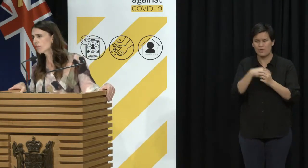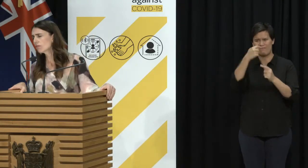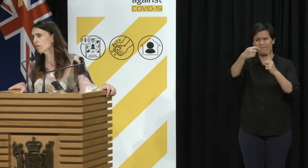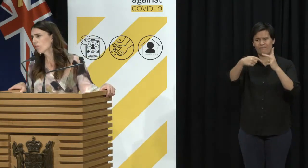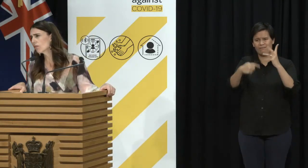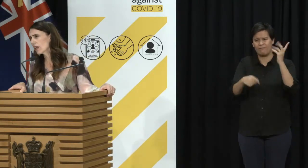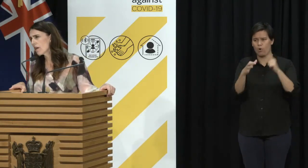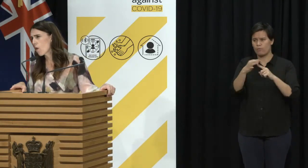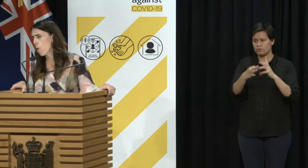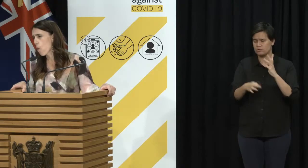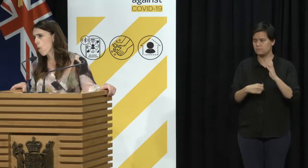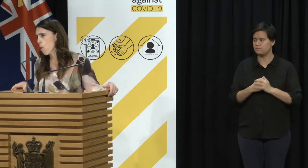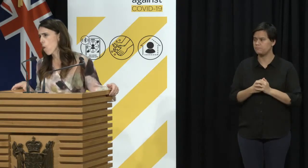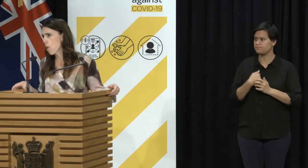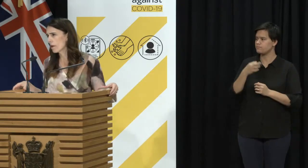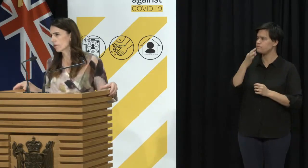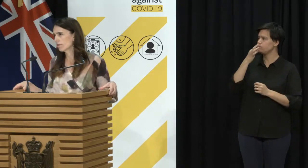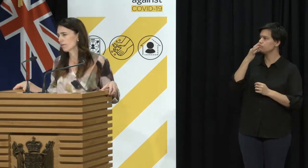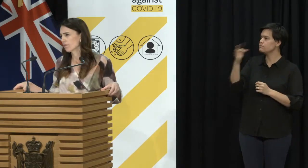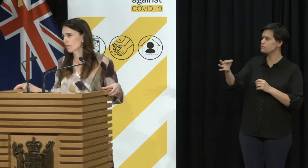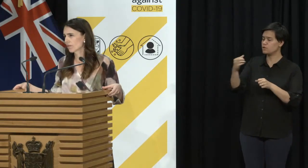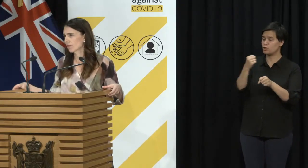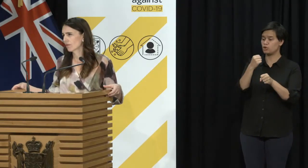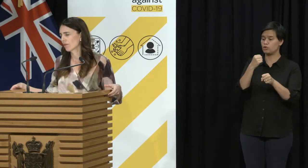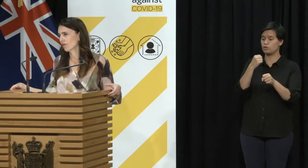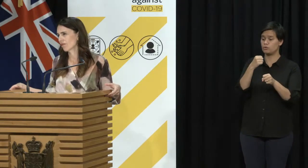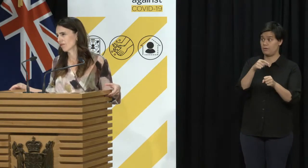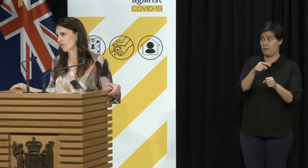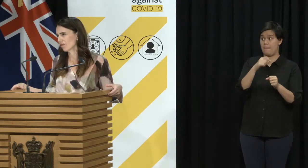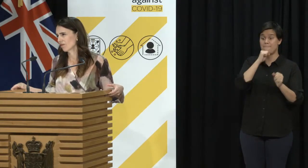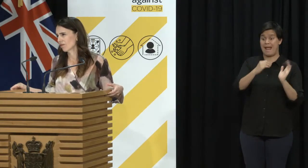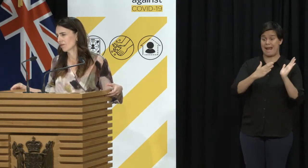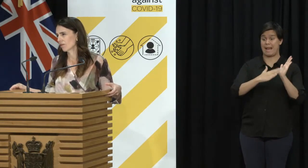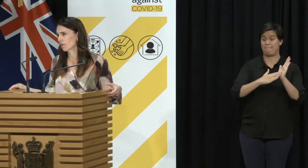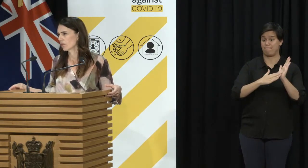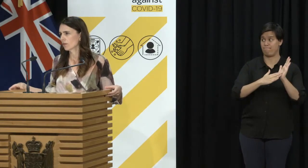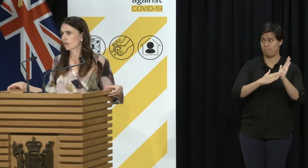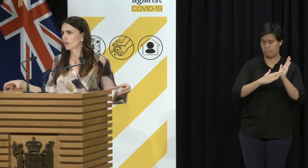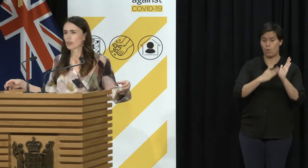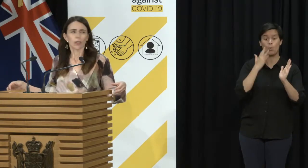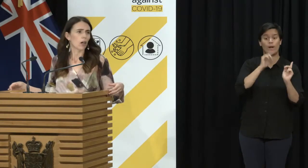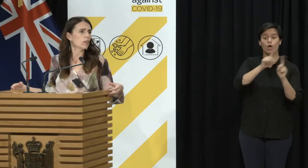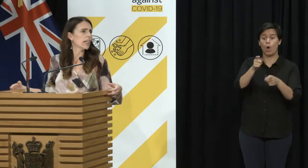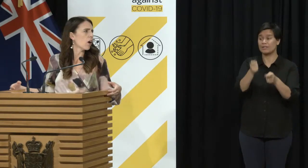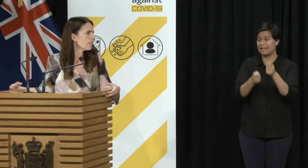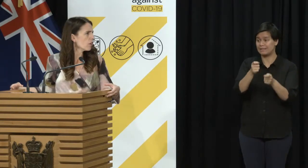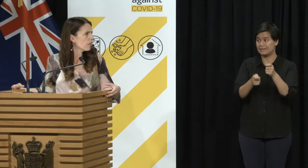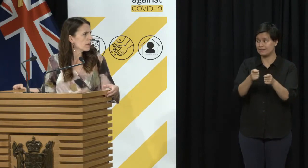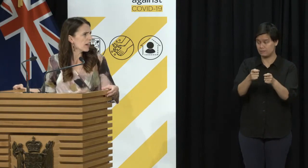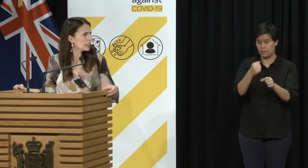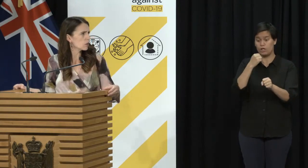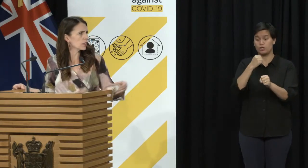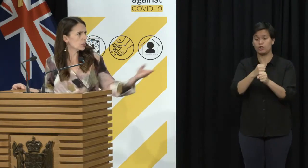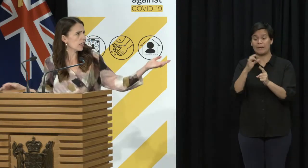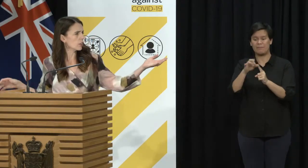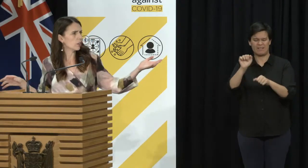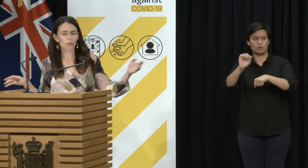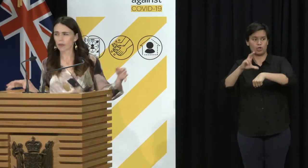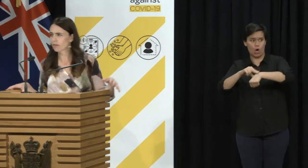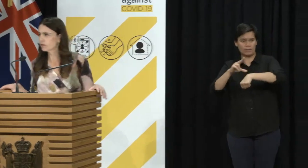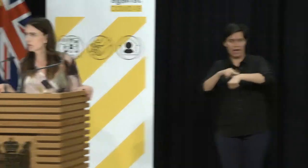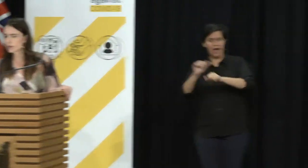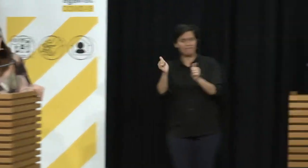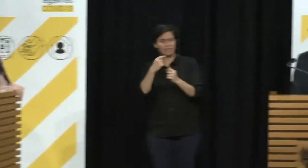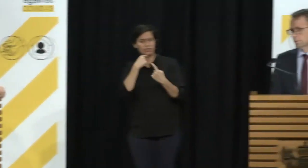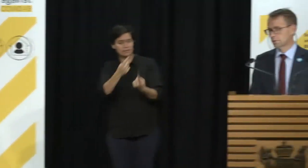Do we know for sure that his GP told him to self-isolate after getting a test? Yeah, we've asked the question. I don't know